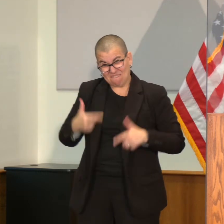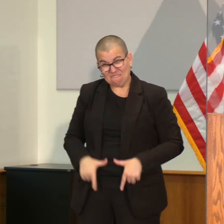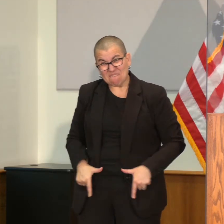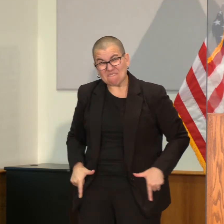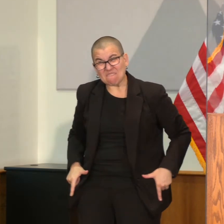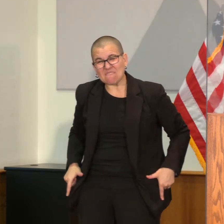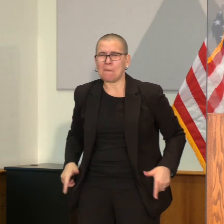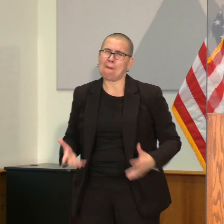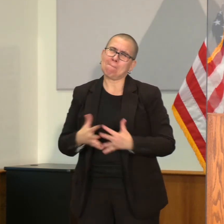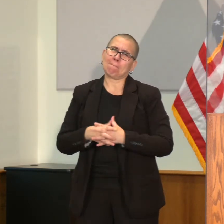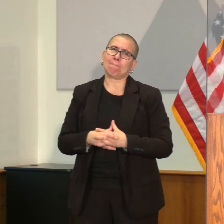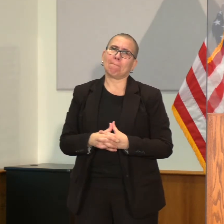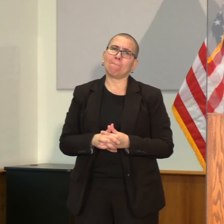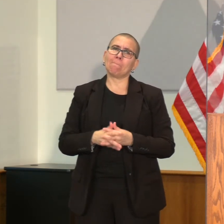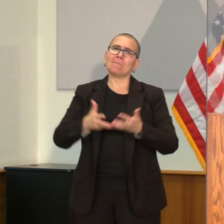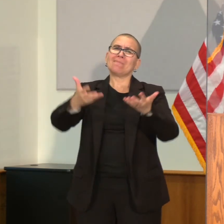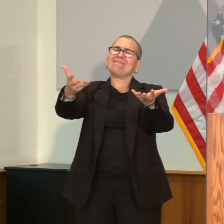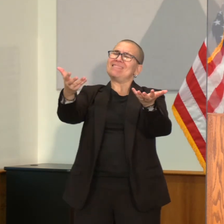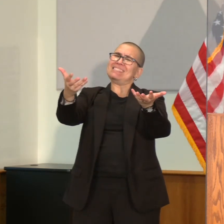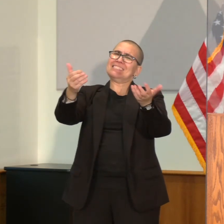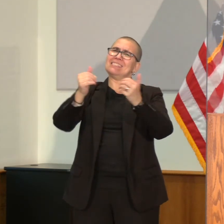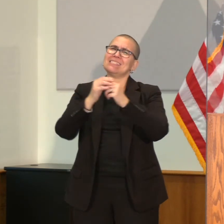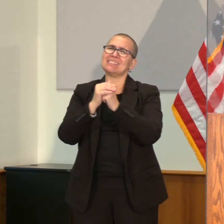very least, is that